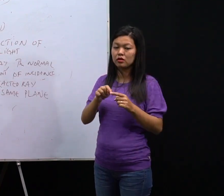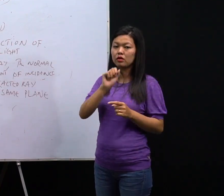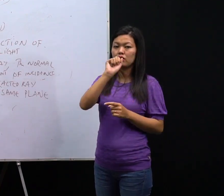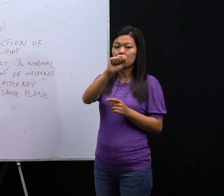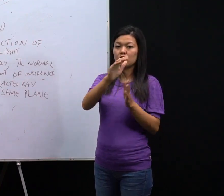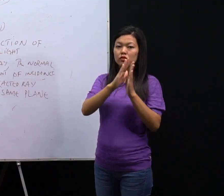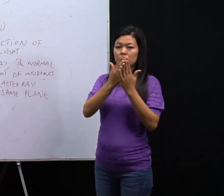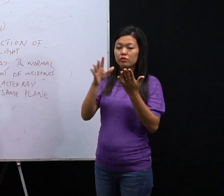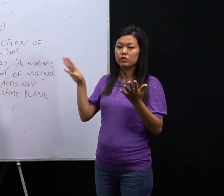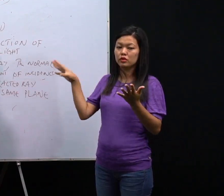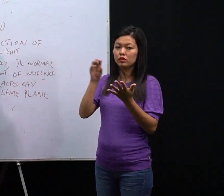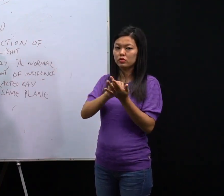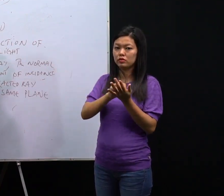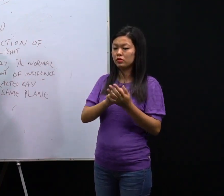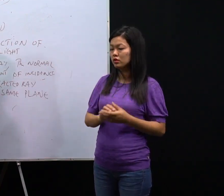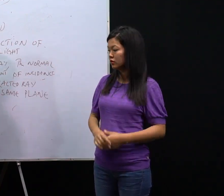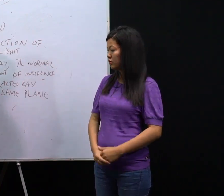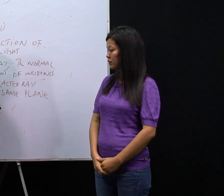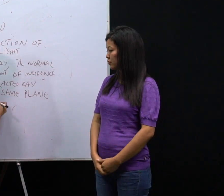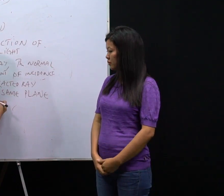The ratio